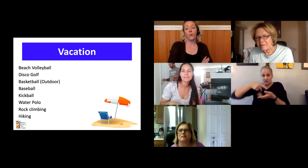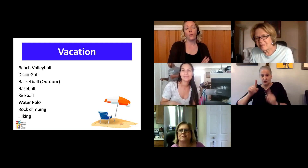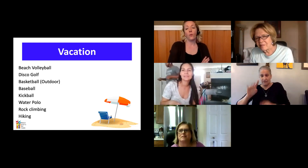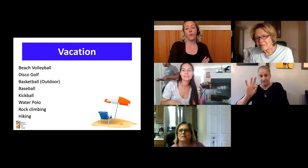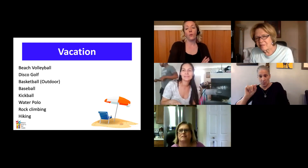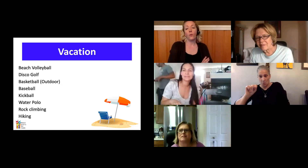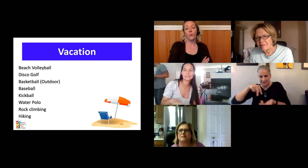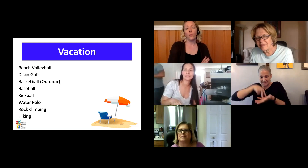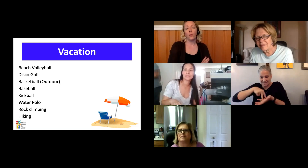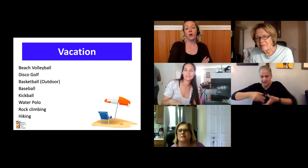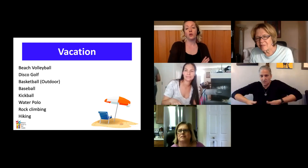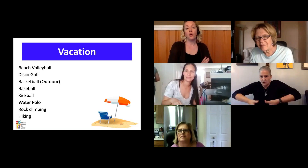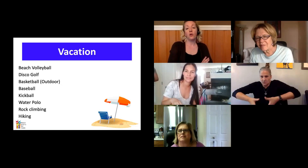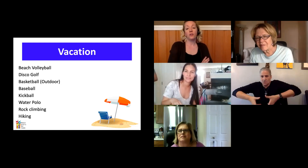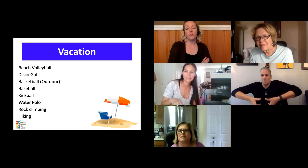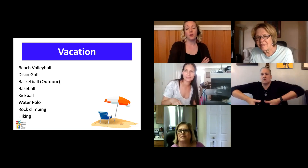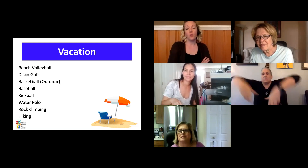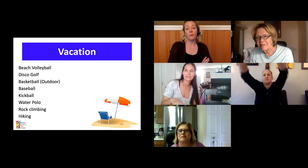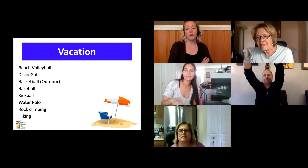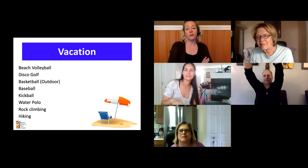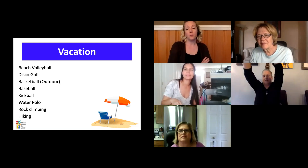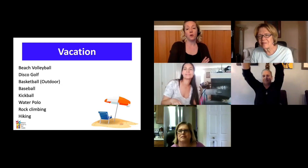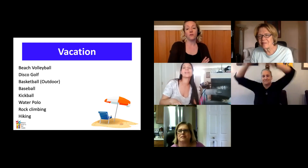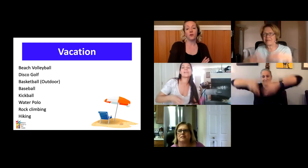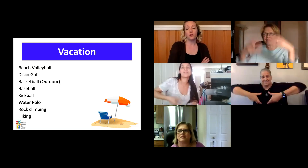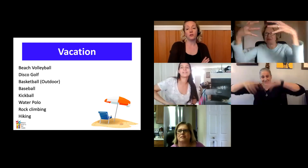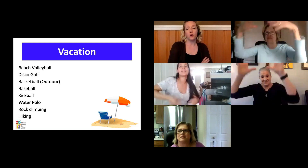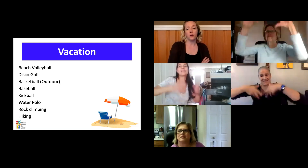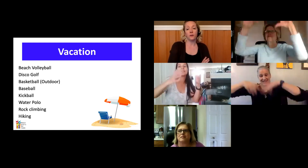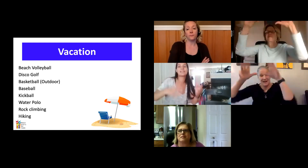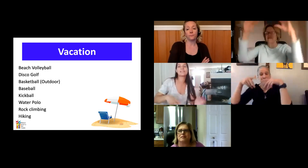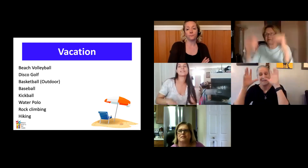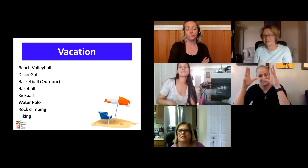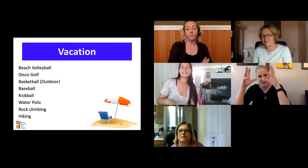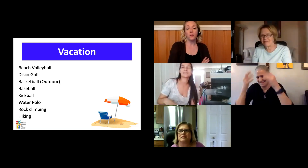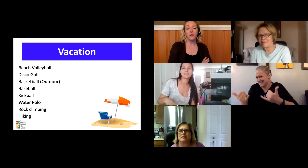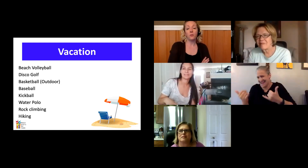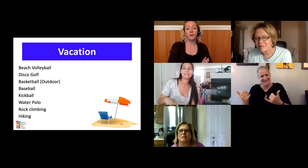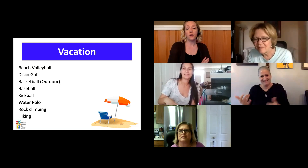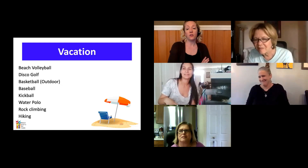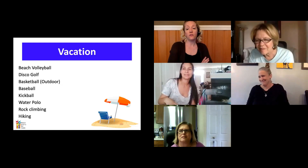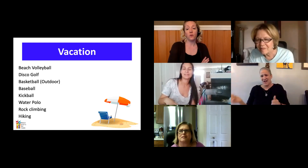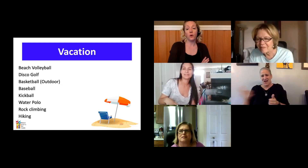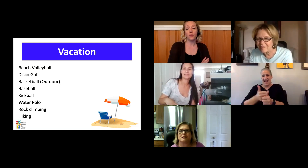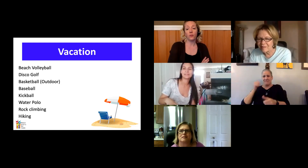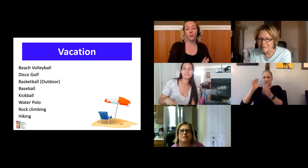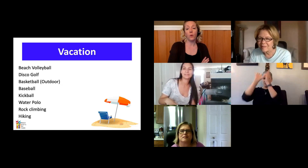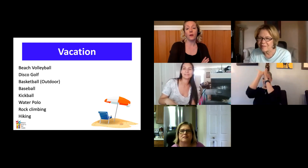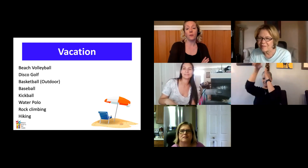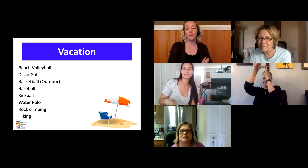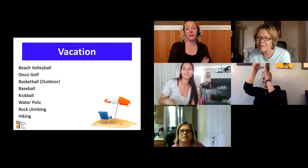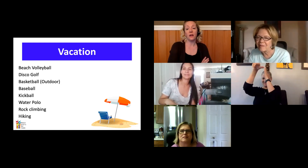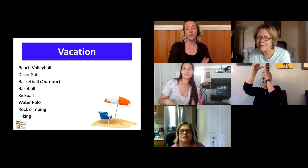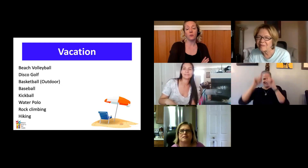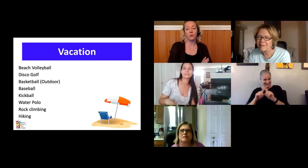a long time ago when basketball first started, they would stand on the floor and throw it up in the air from between their